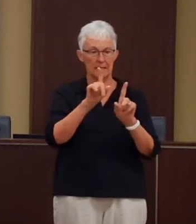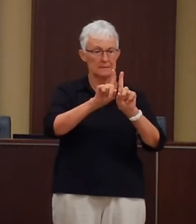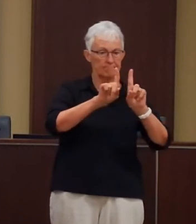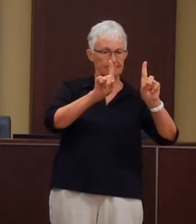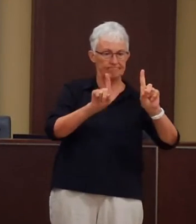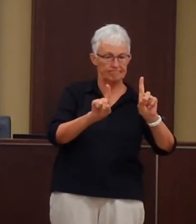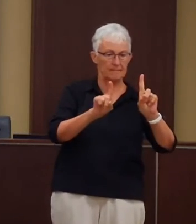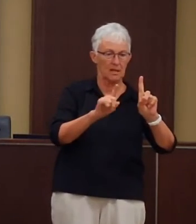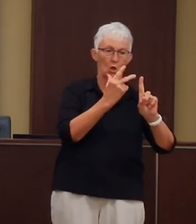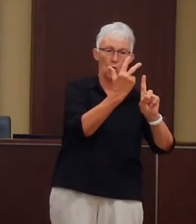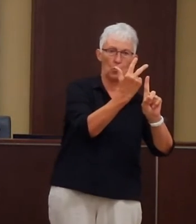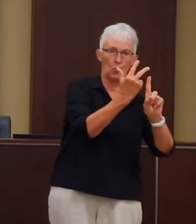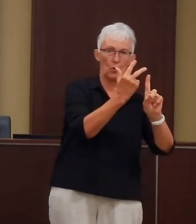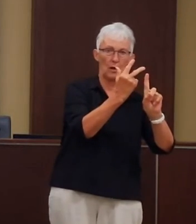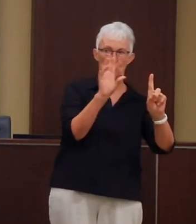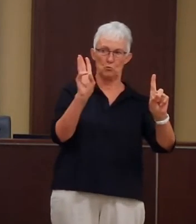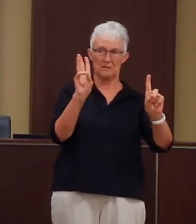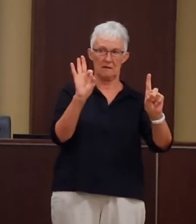staff, whenever possible.